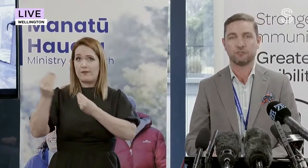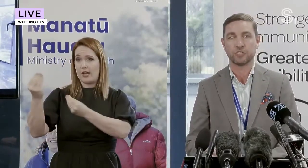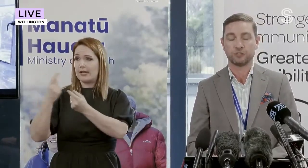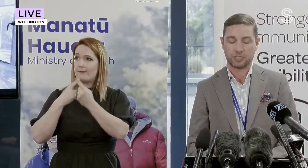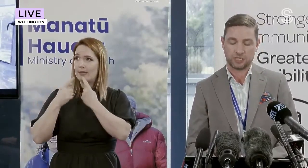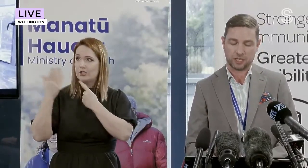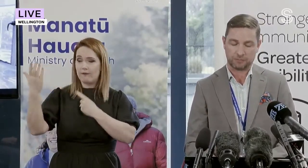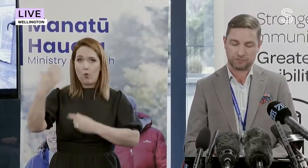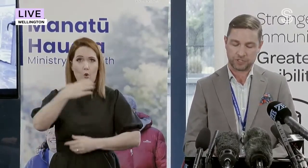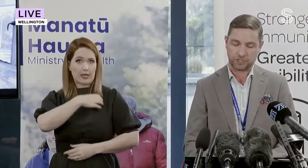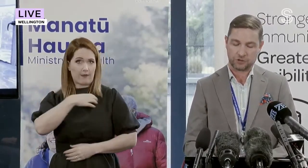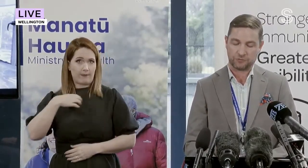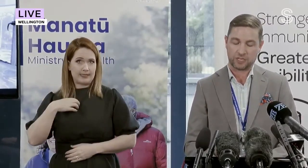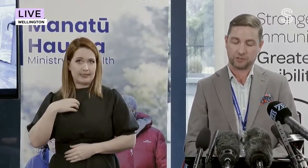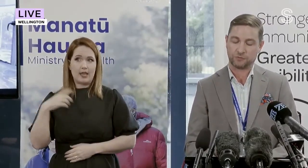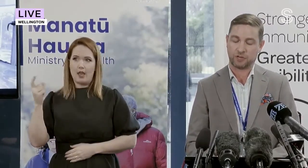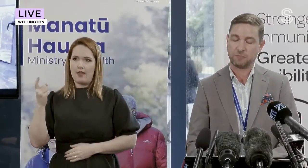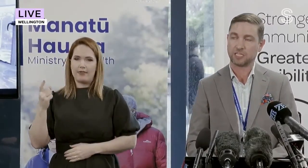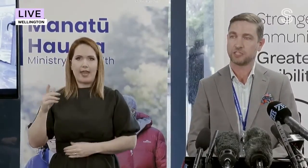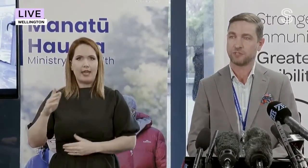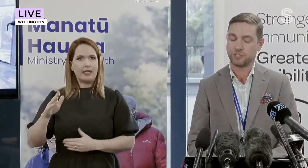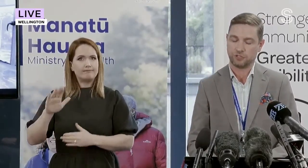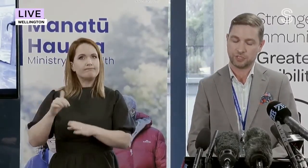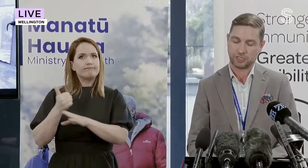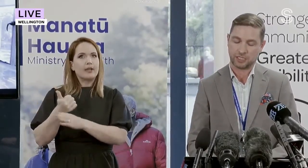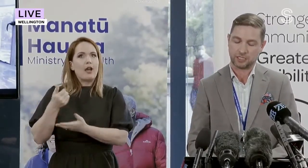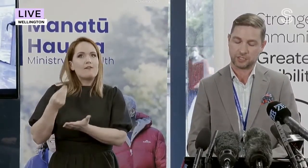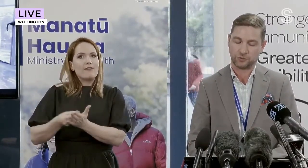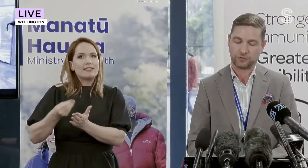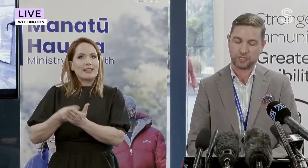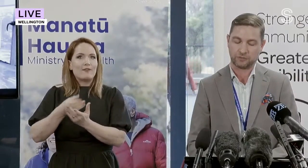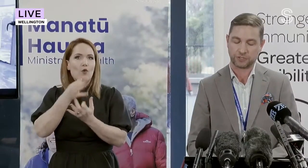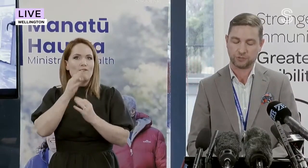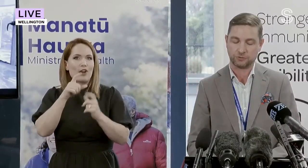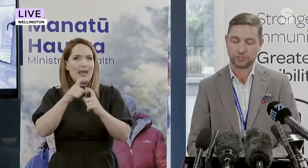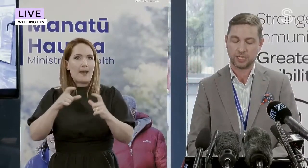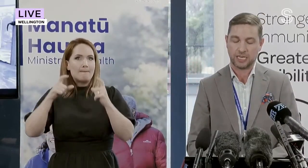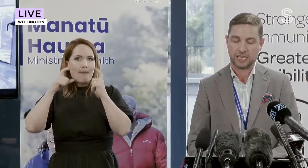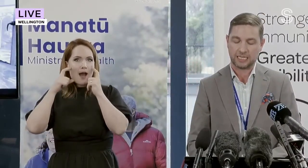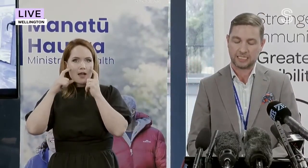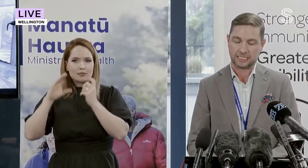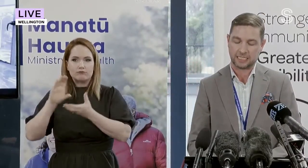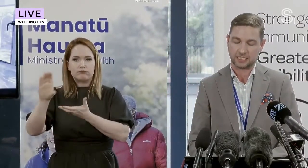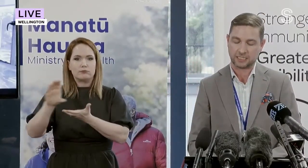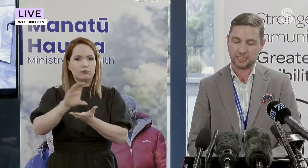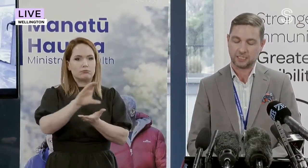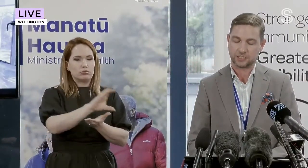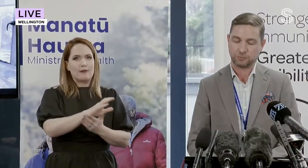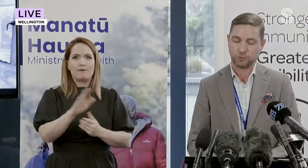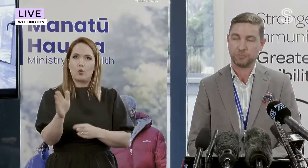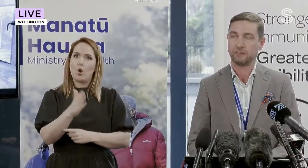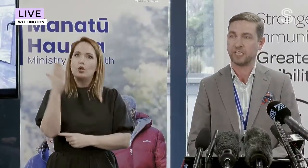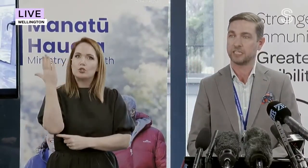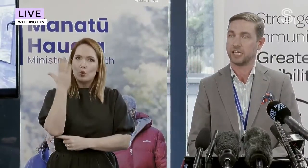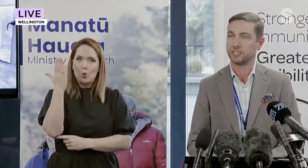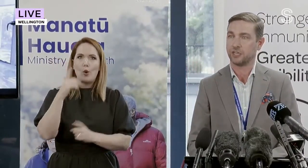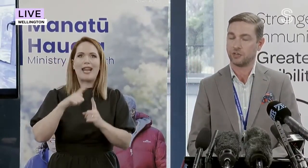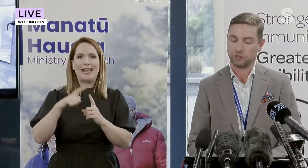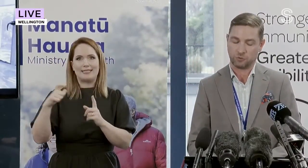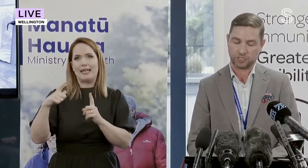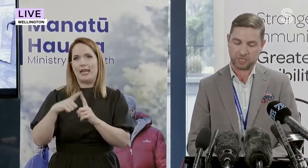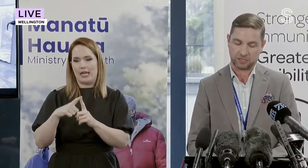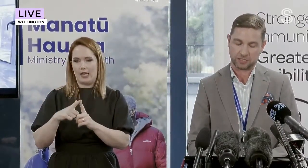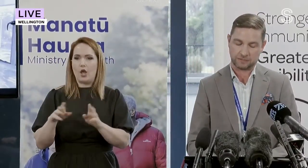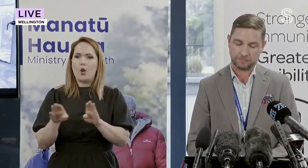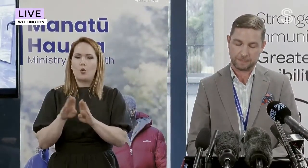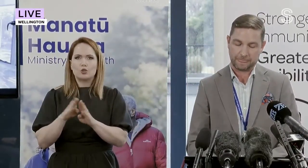which resulted in the provision of funding for free masks for students and additional funding for schools and ECEs to support better ventilation over